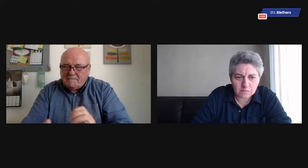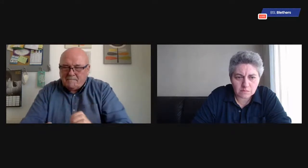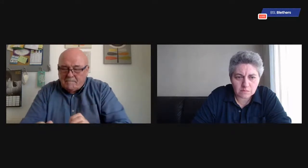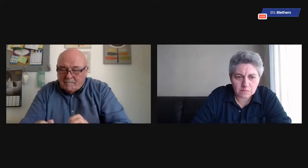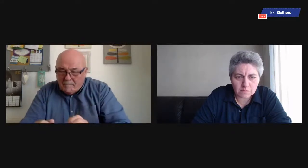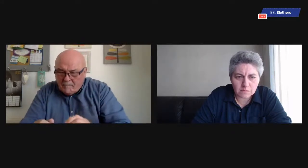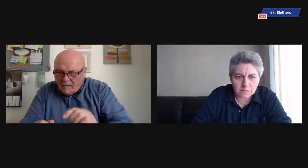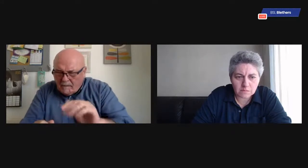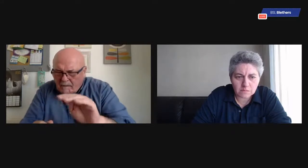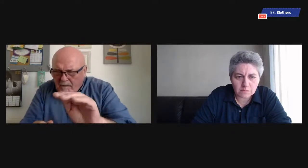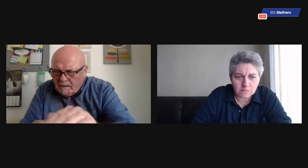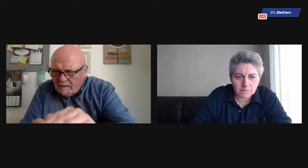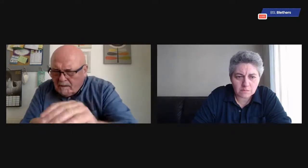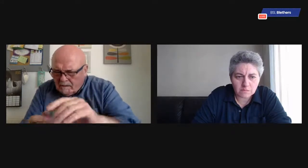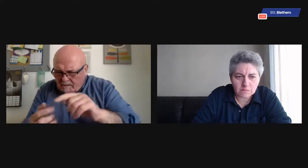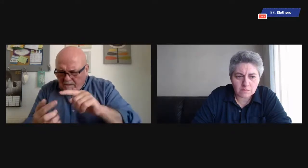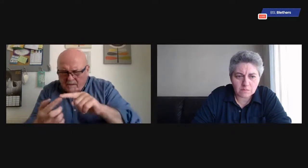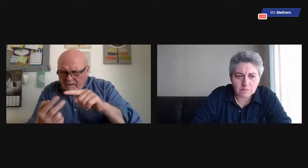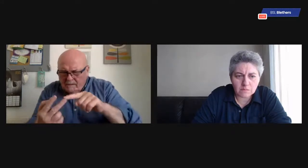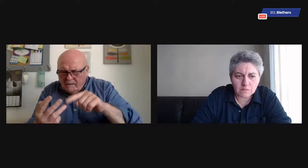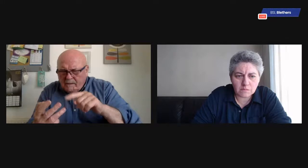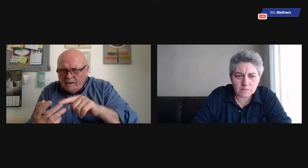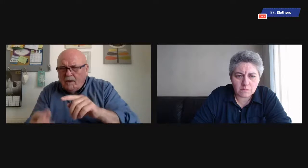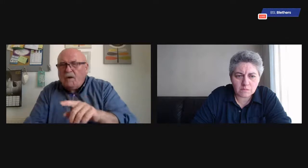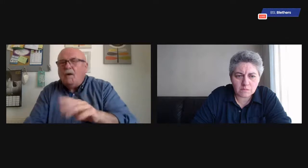can happen. Well,